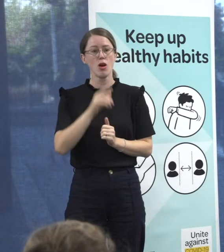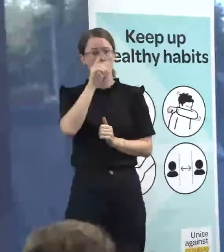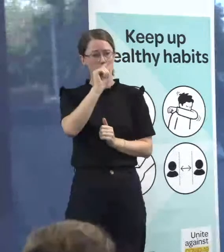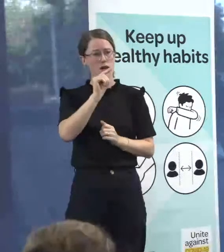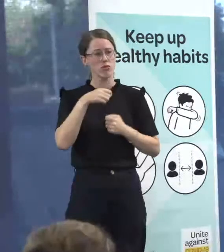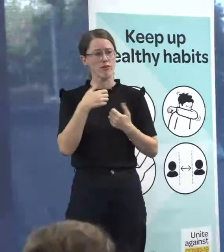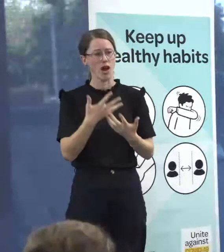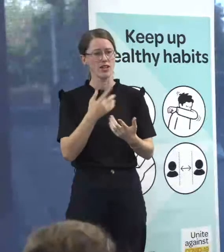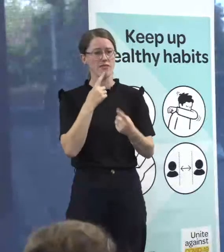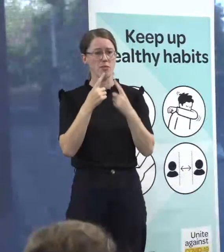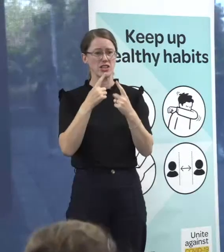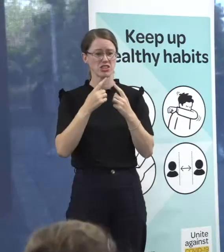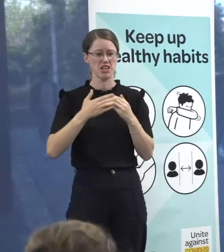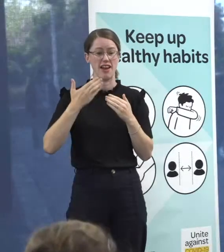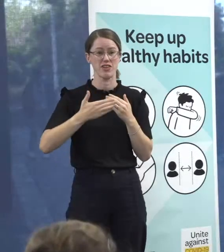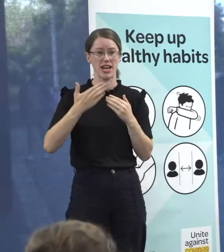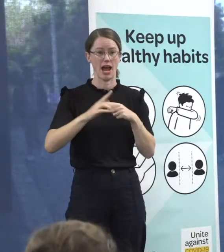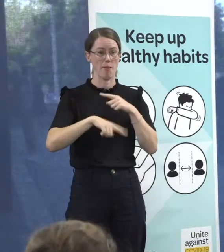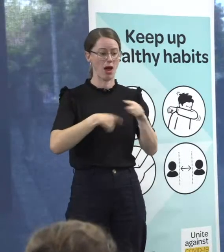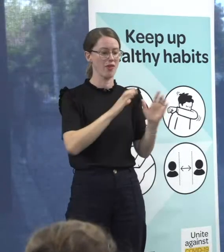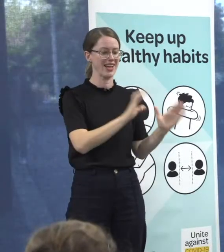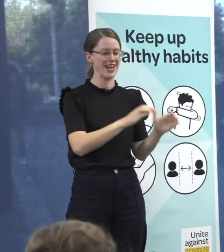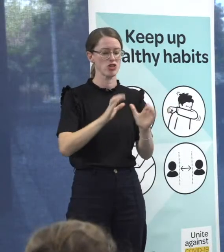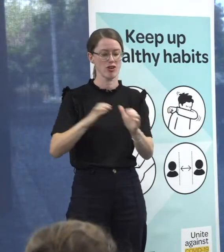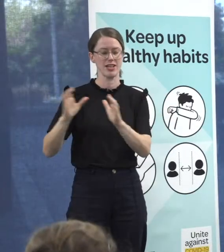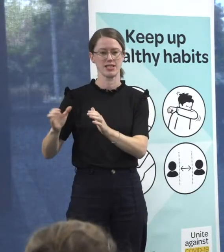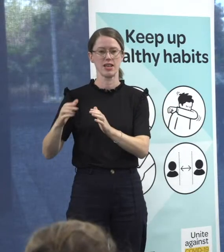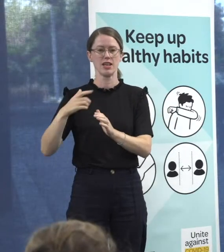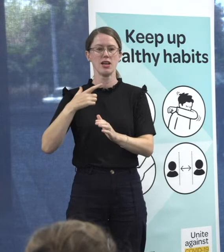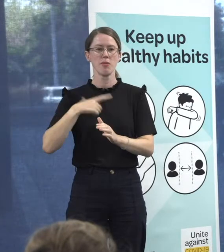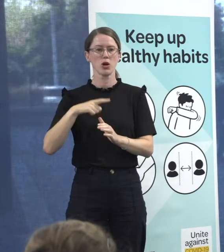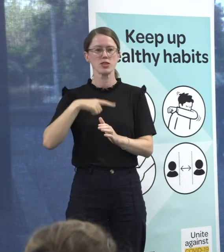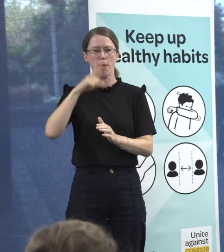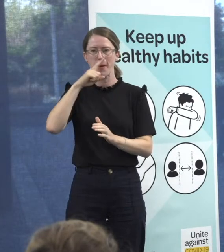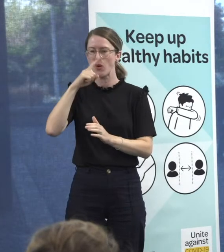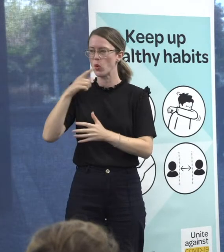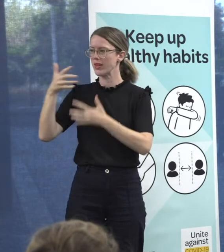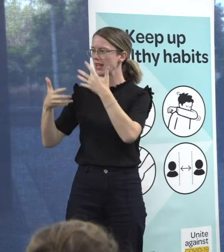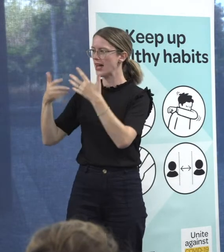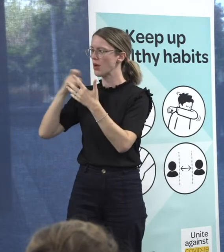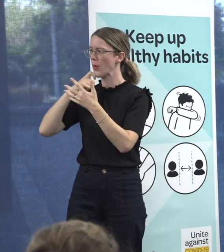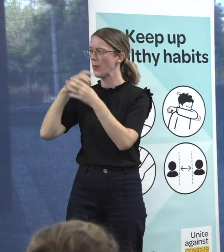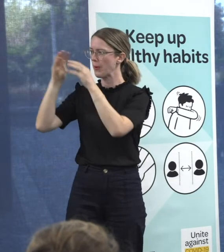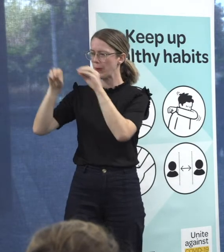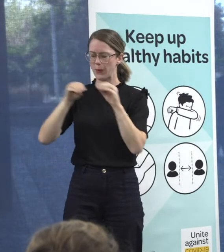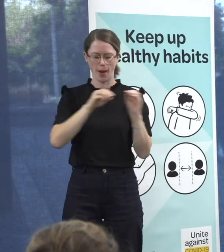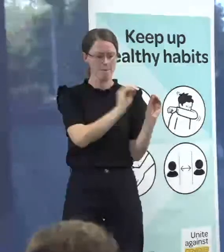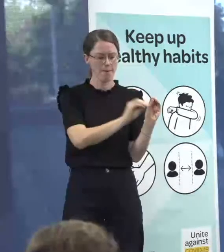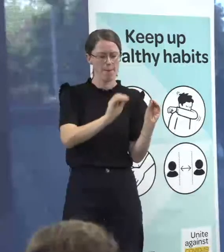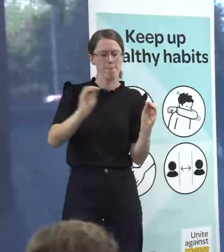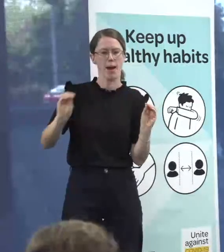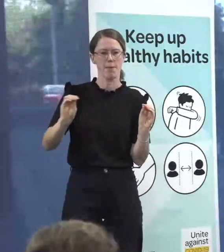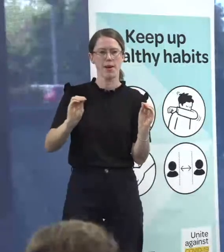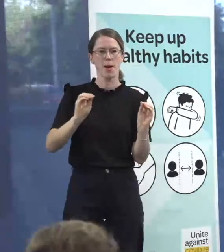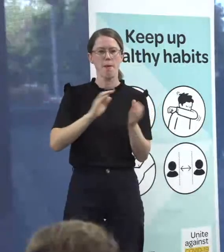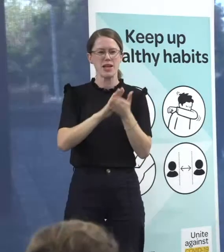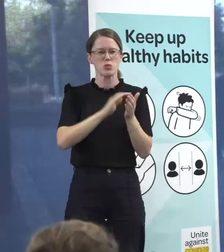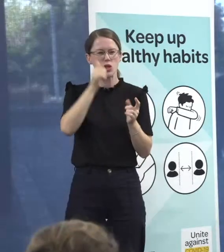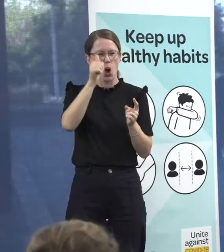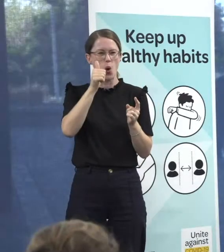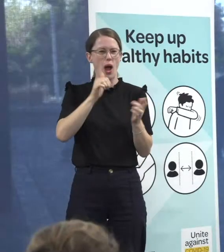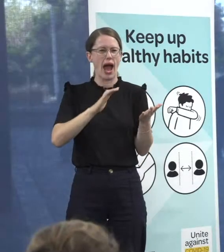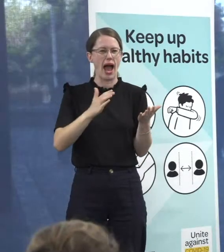update that on a daily basis once it's reported, because our coders are going to look at the data every day with a special